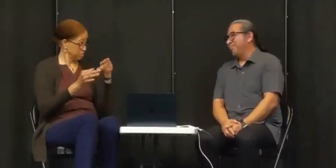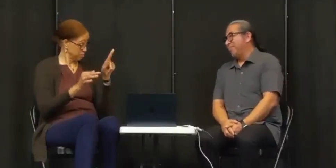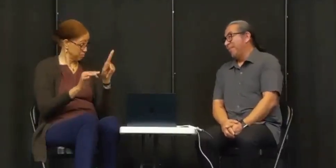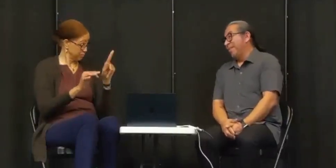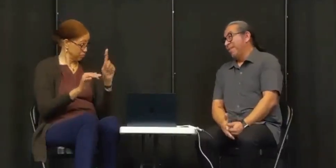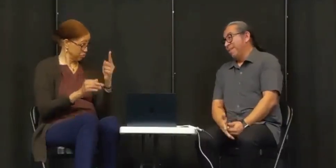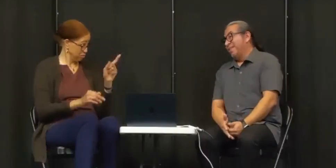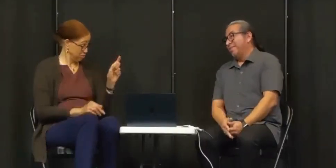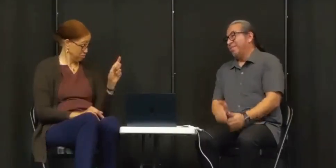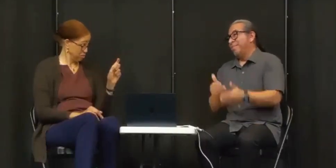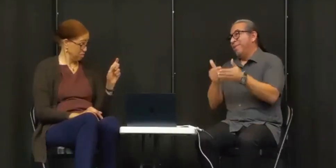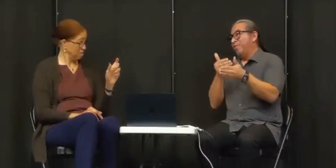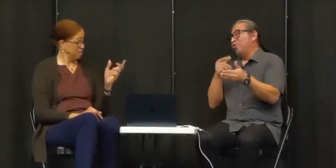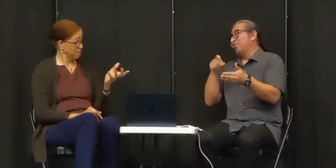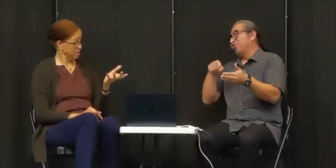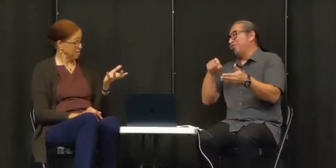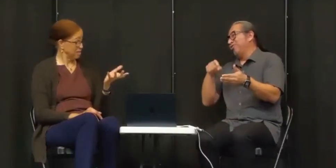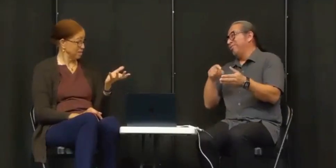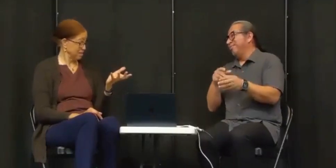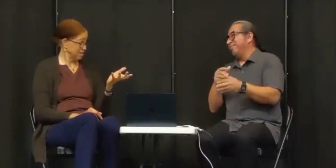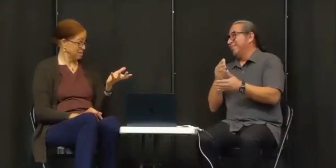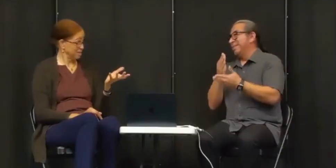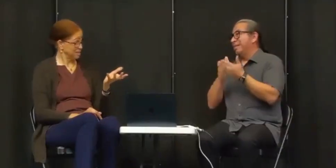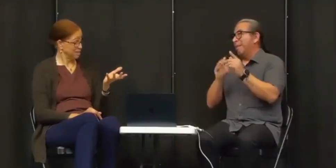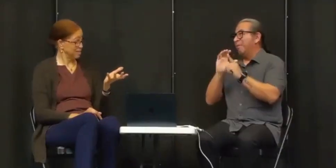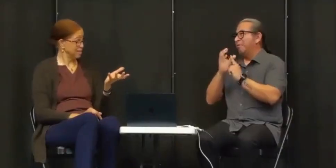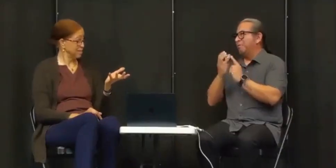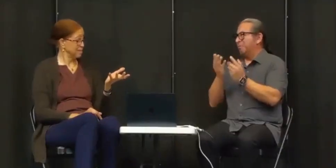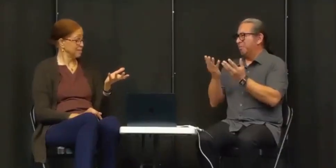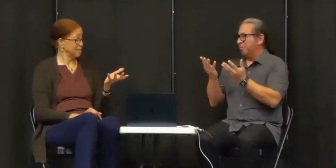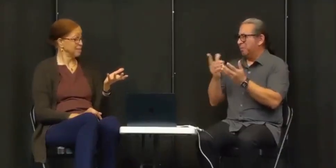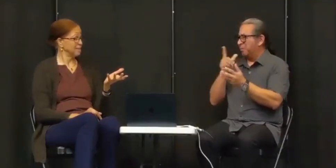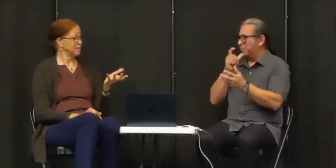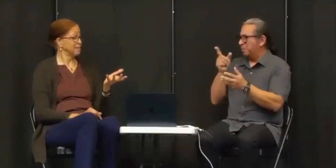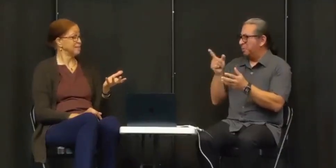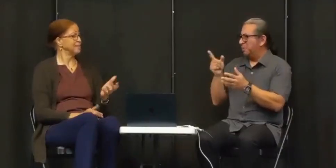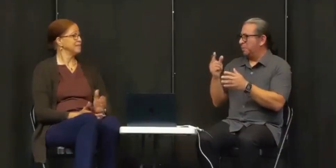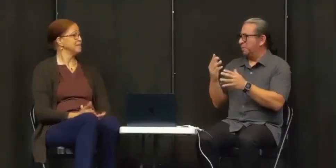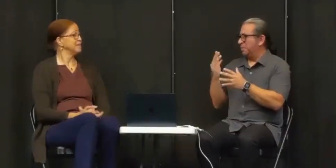Yeah. And should you ask permission from the family before? You should,